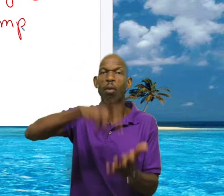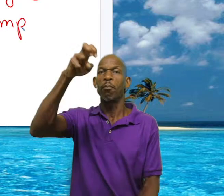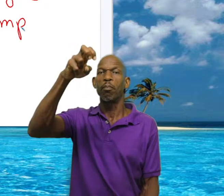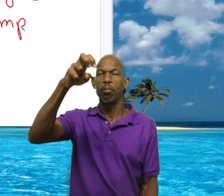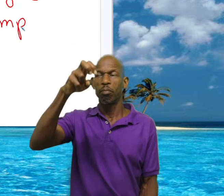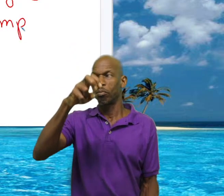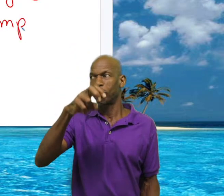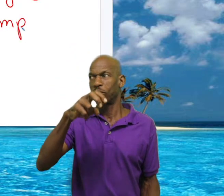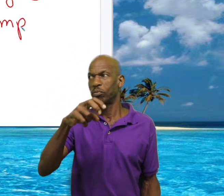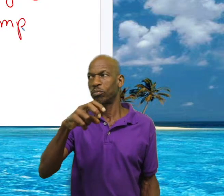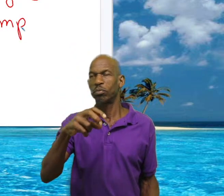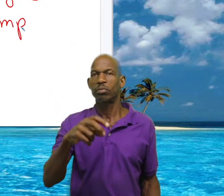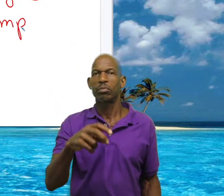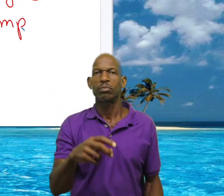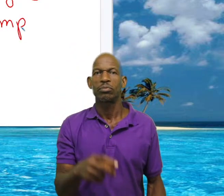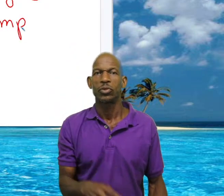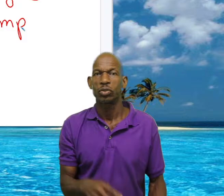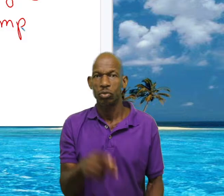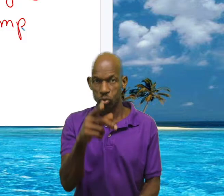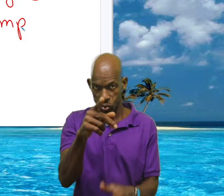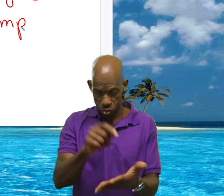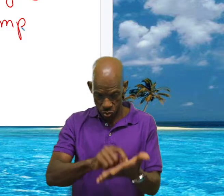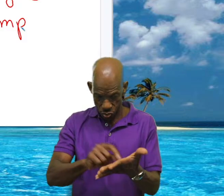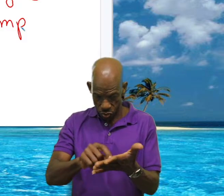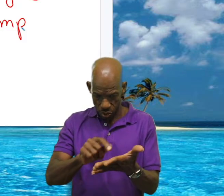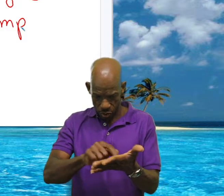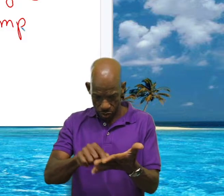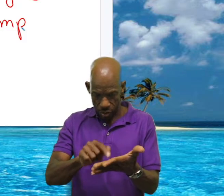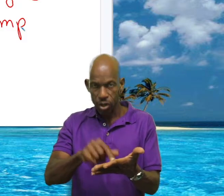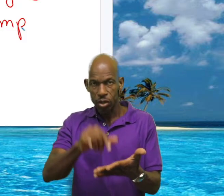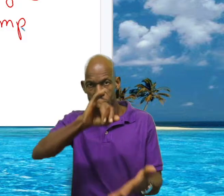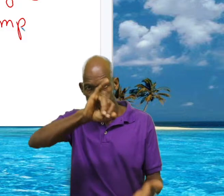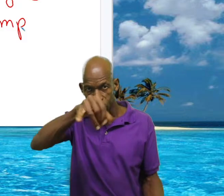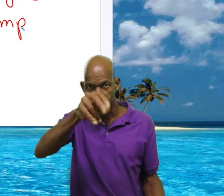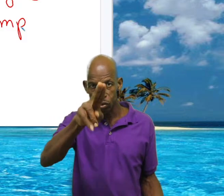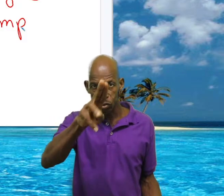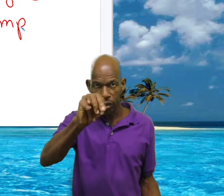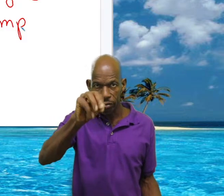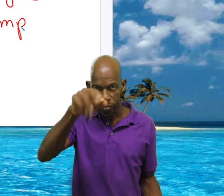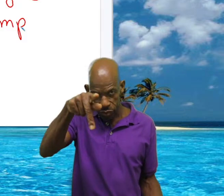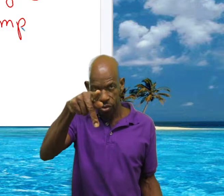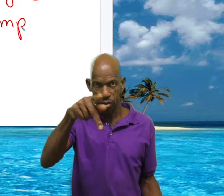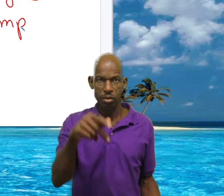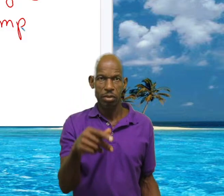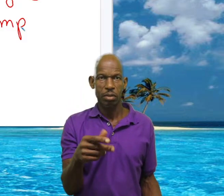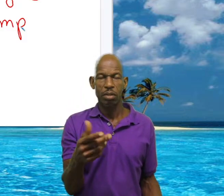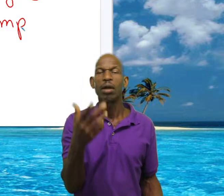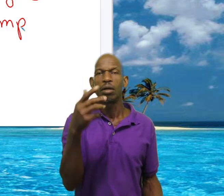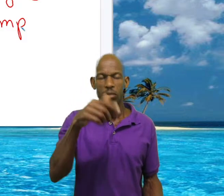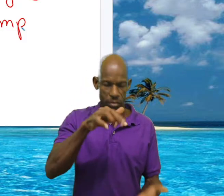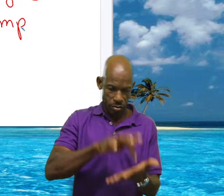I'm typing that synonym and then I'm typing jump. So when I type jump now,